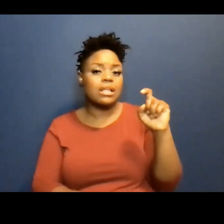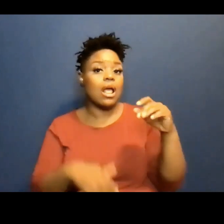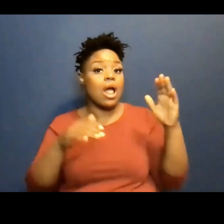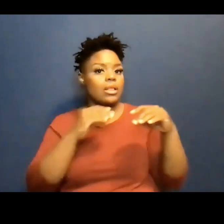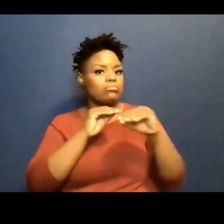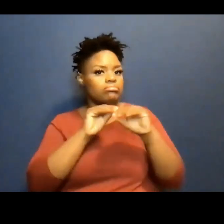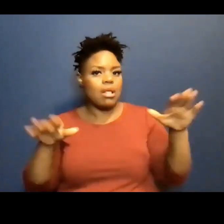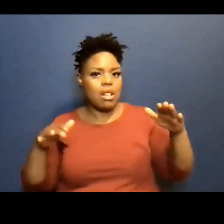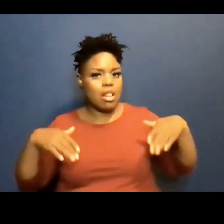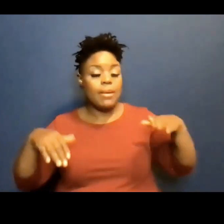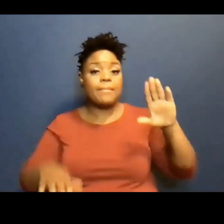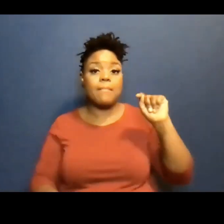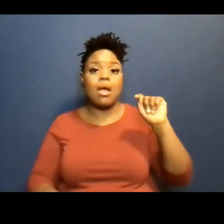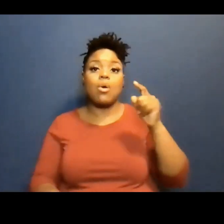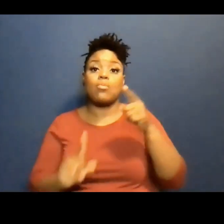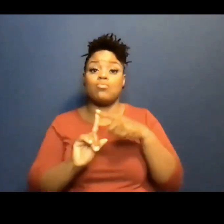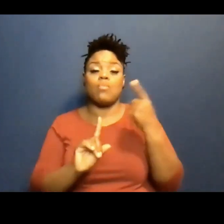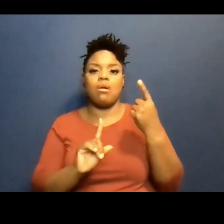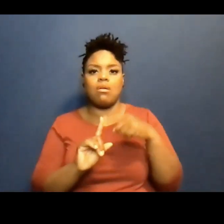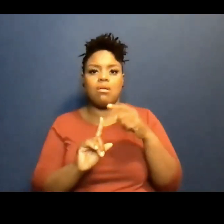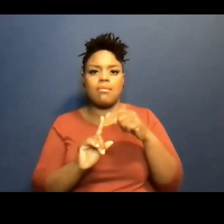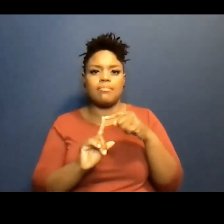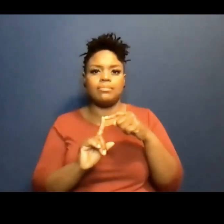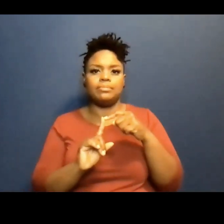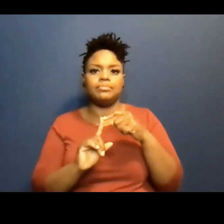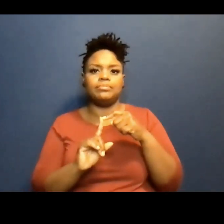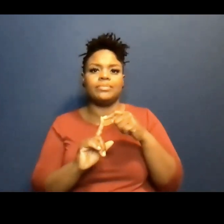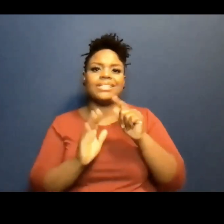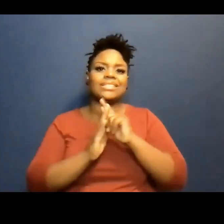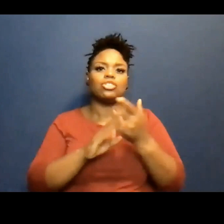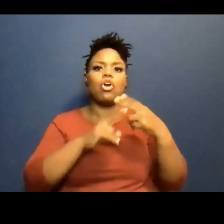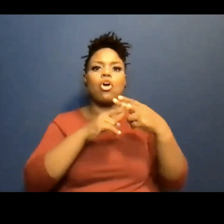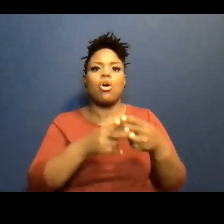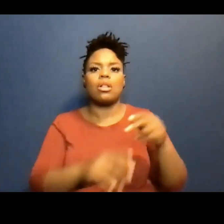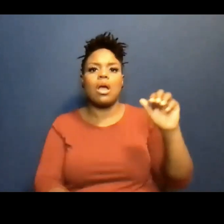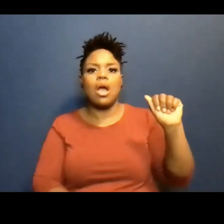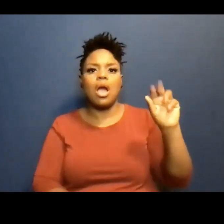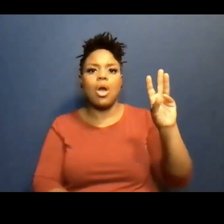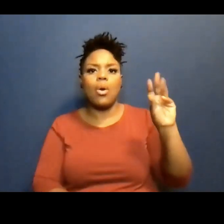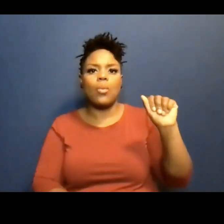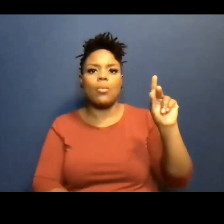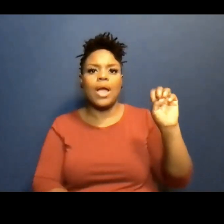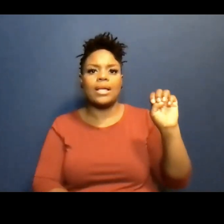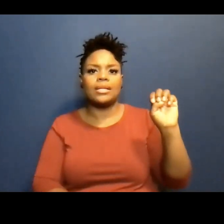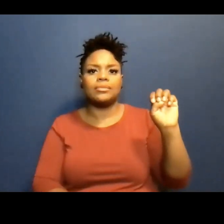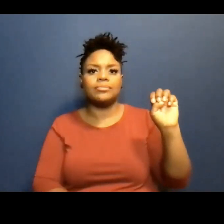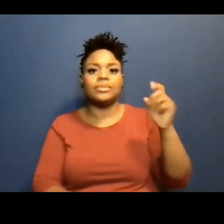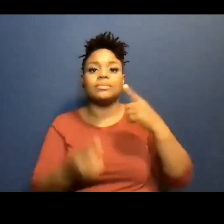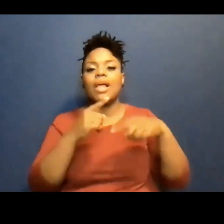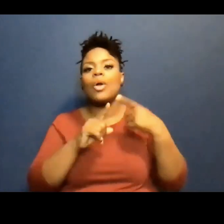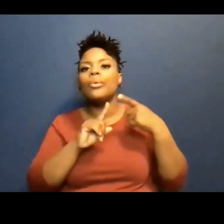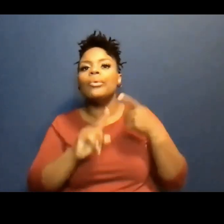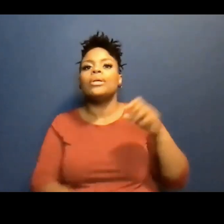is a series called Away. So it's all about space travel. And